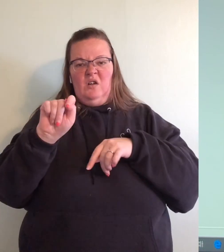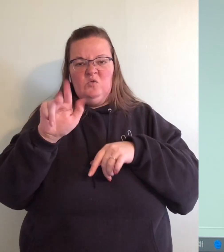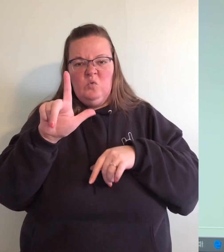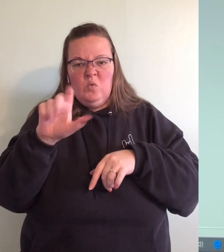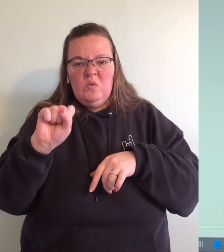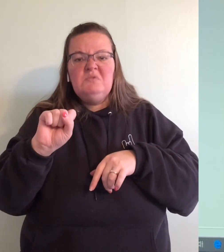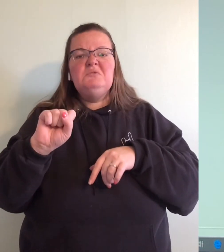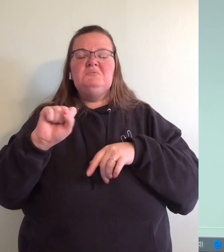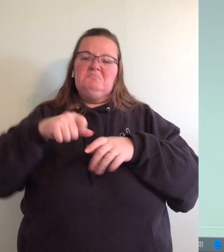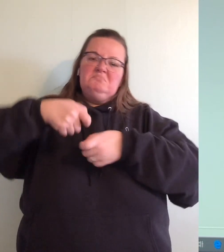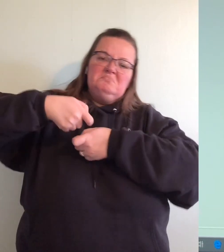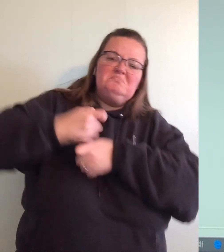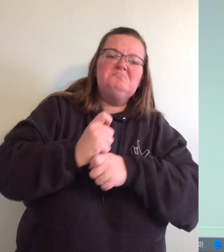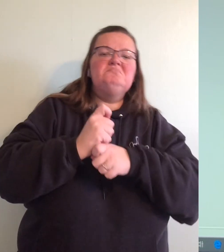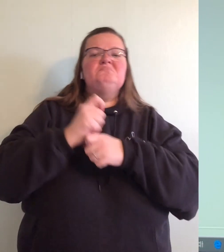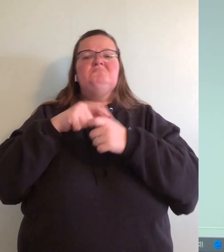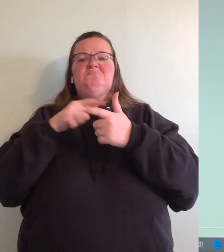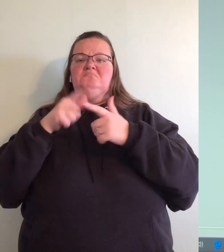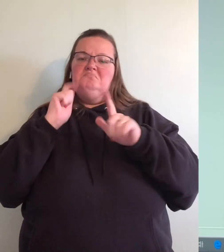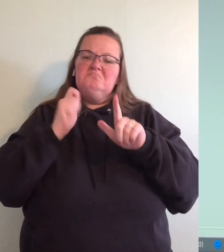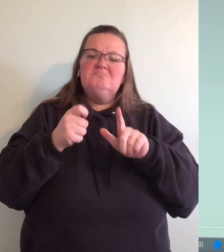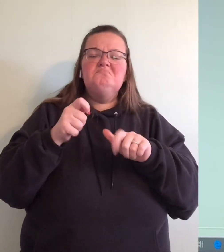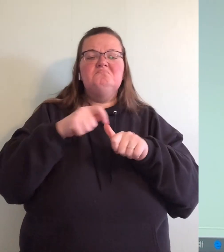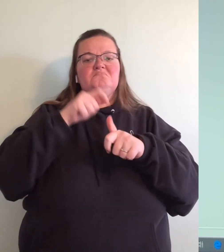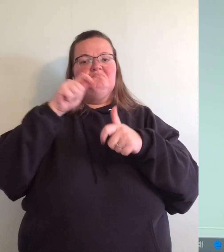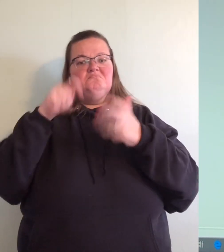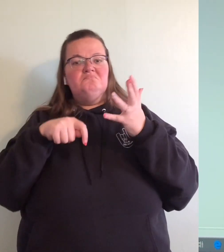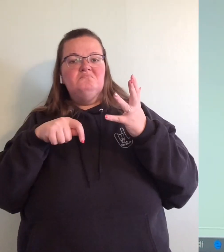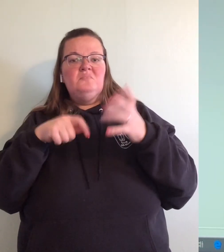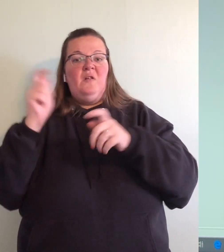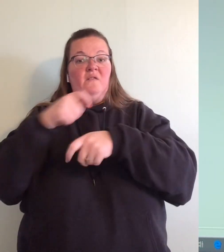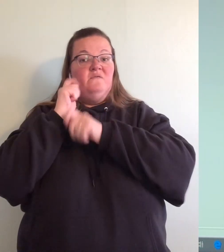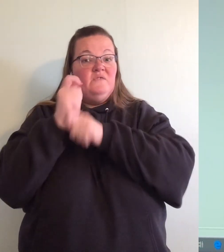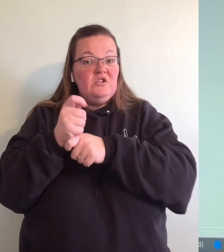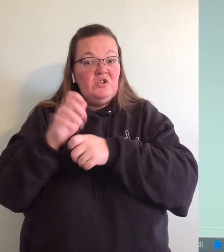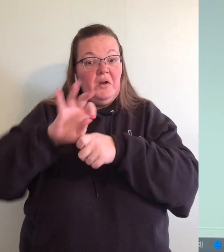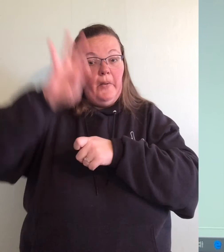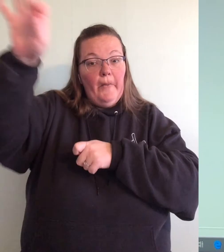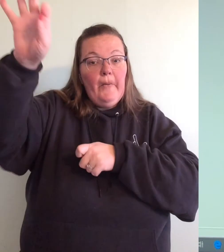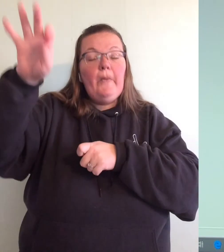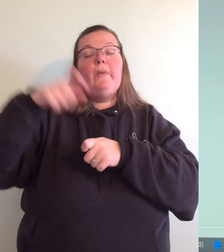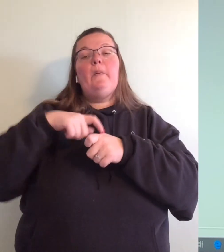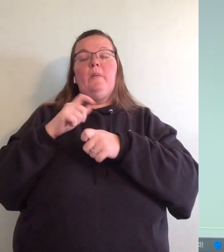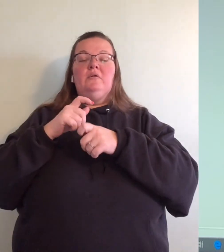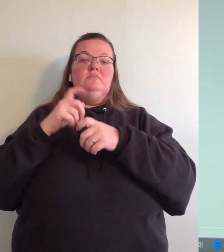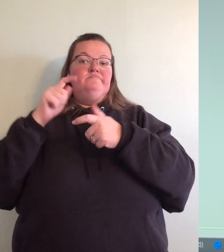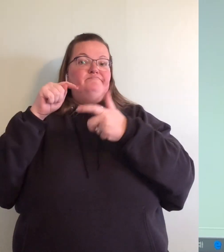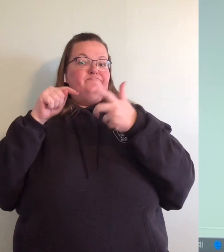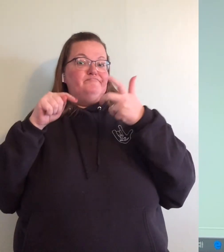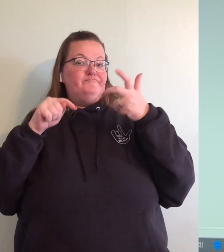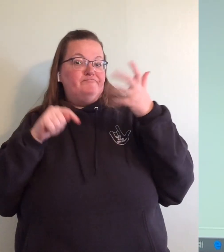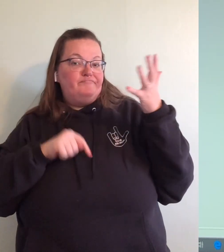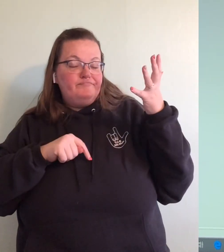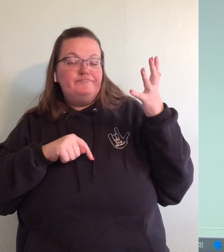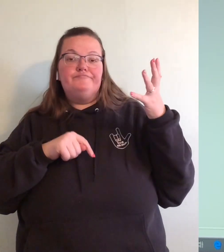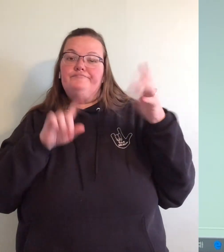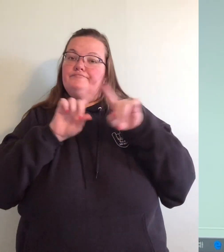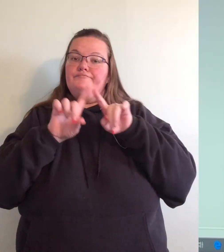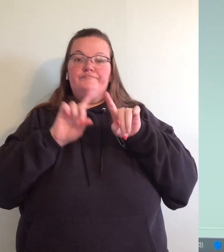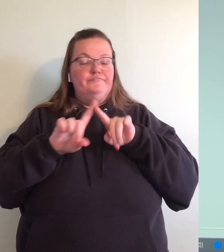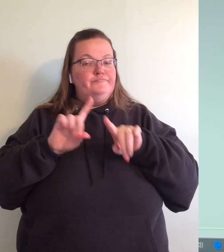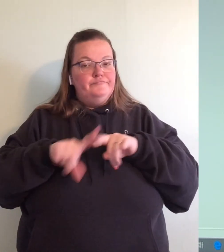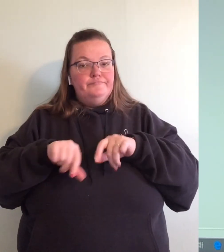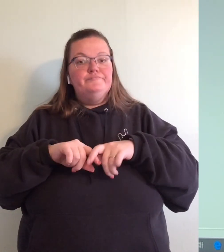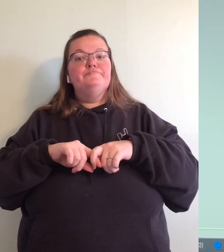and trowels and things for carrying mortar in, and fishing rods and fishing nets and sacks. And the cloth on the table, though